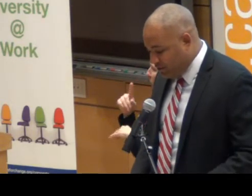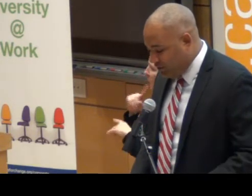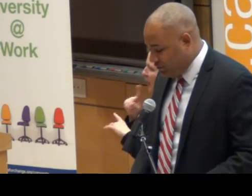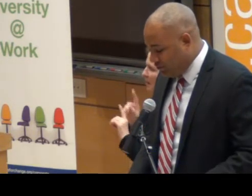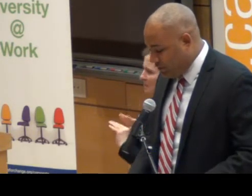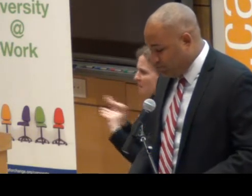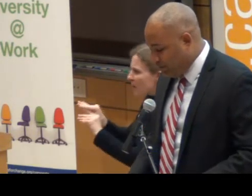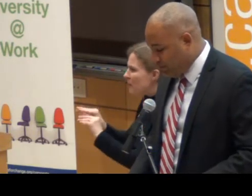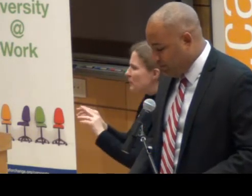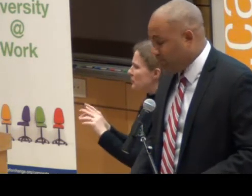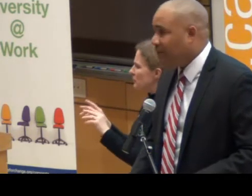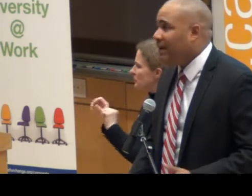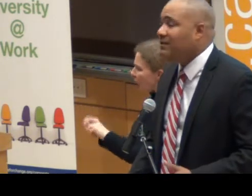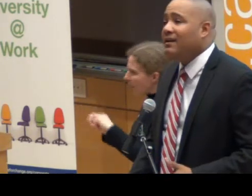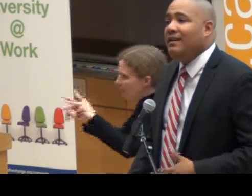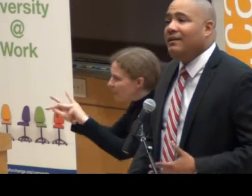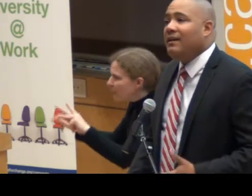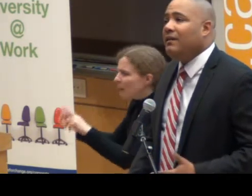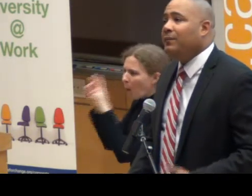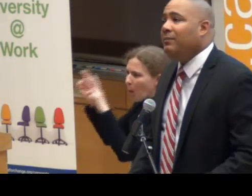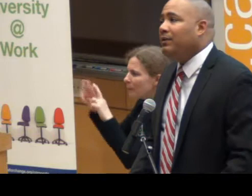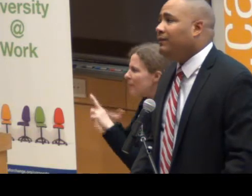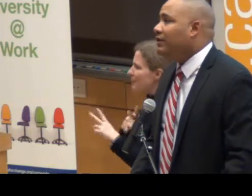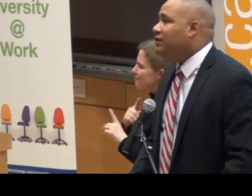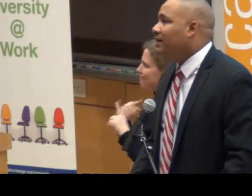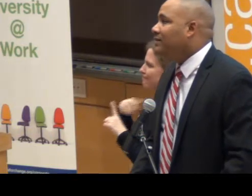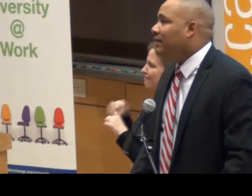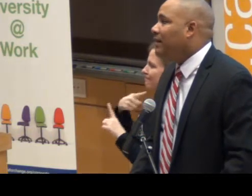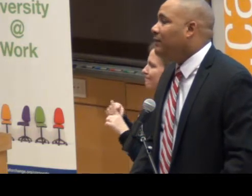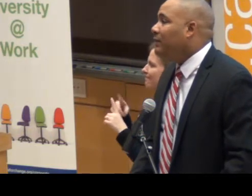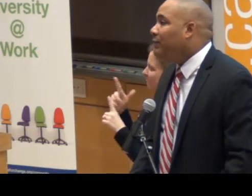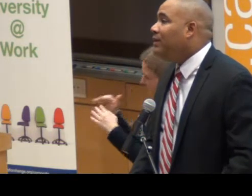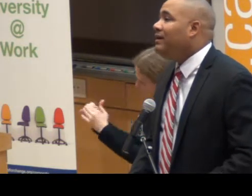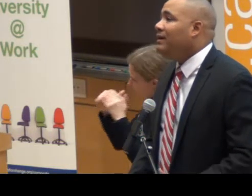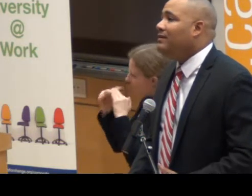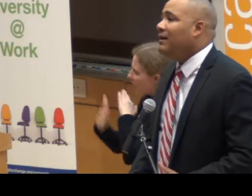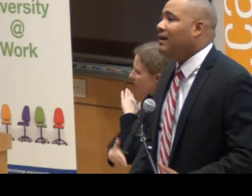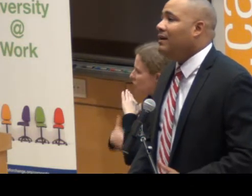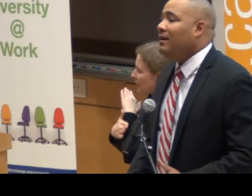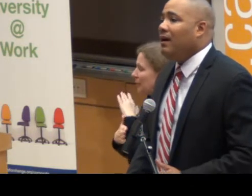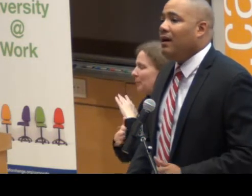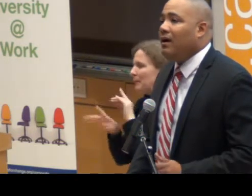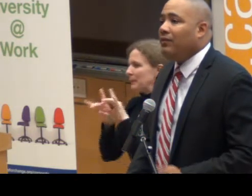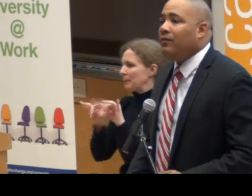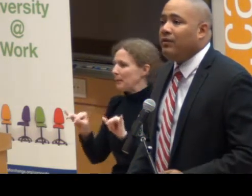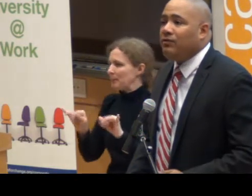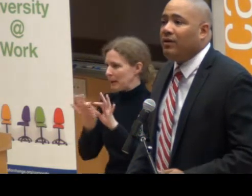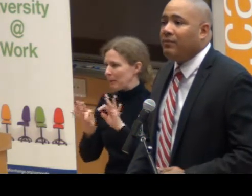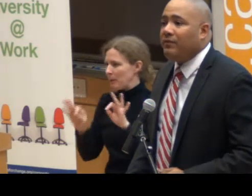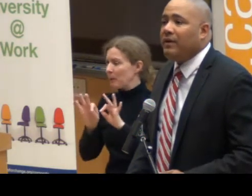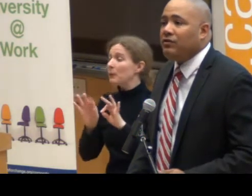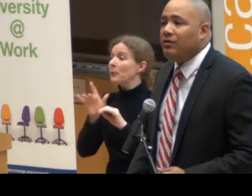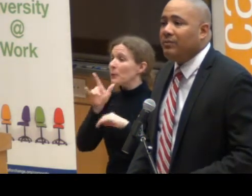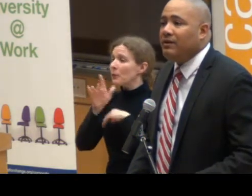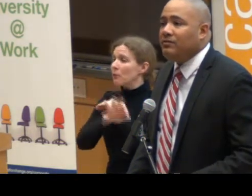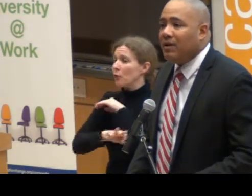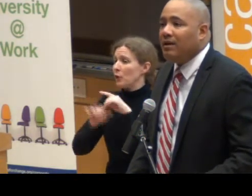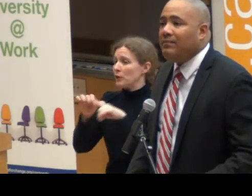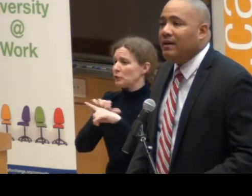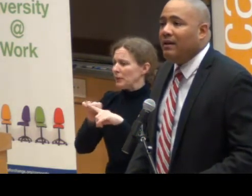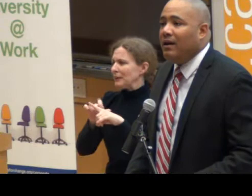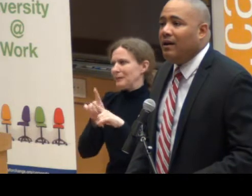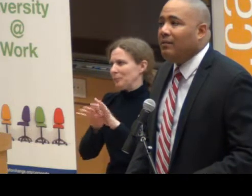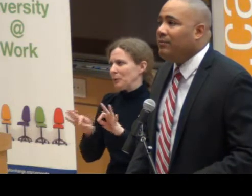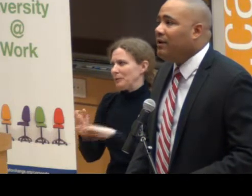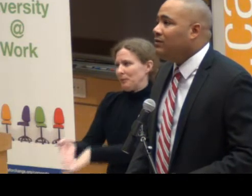of opportunity, strong pillars in place that give people a fair chance in life. But we really need to get our foreign trained professional piece